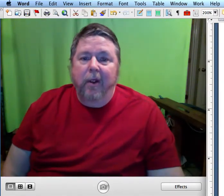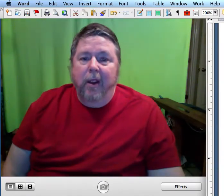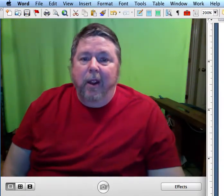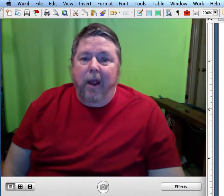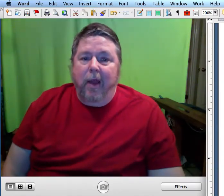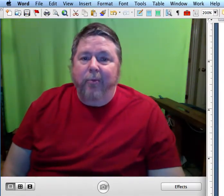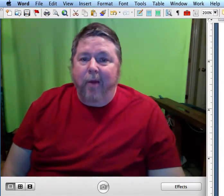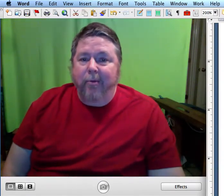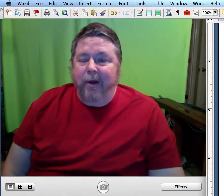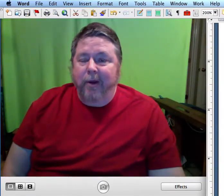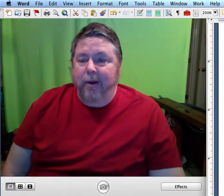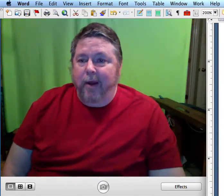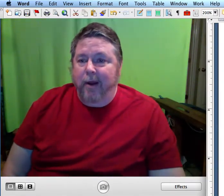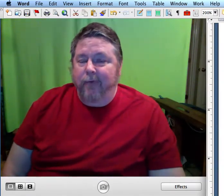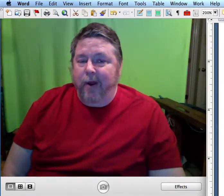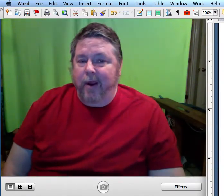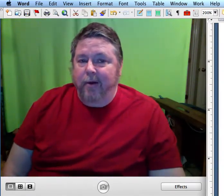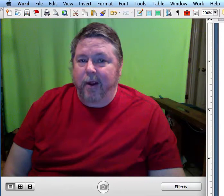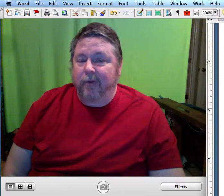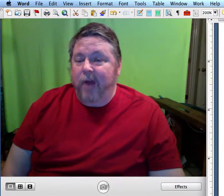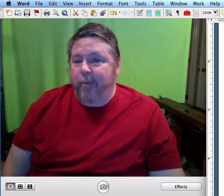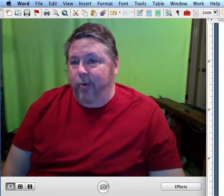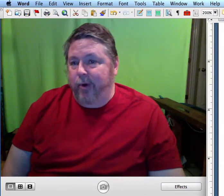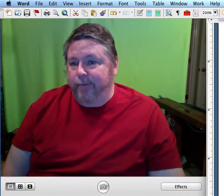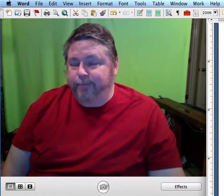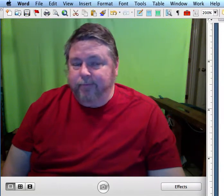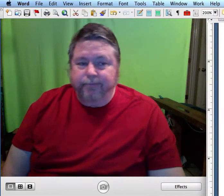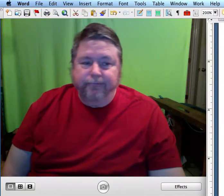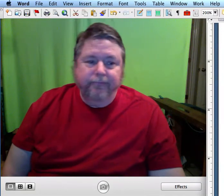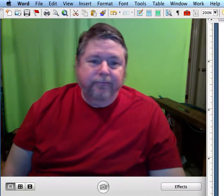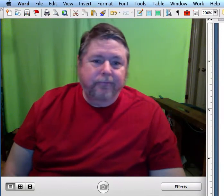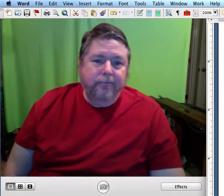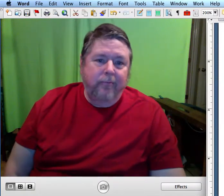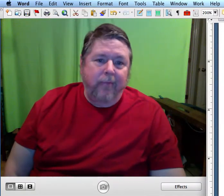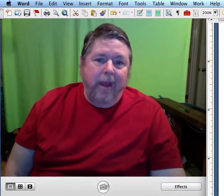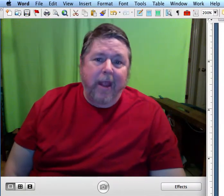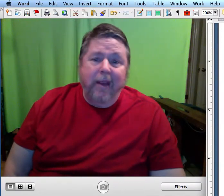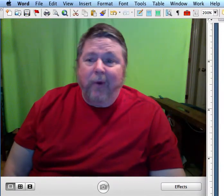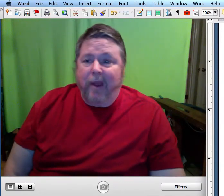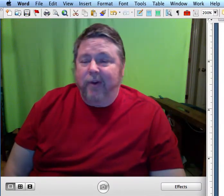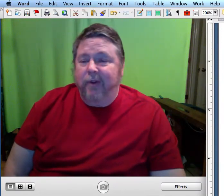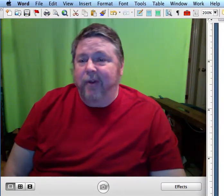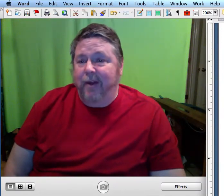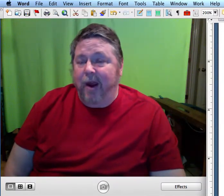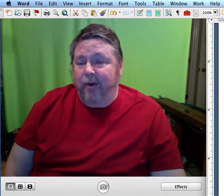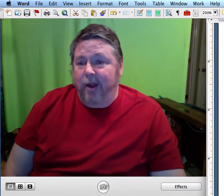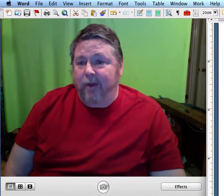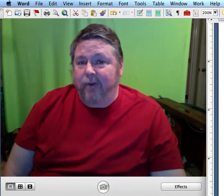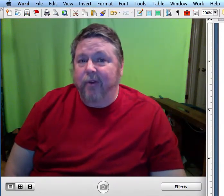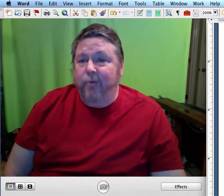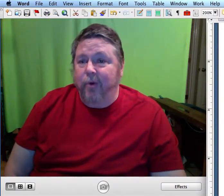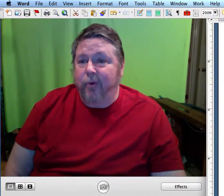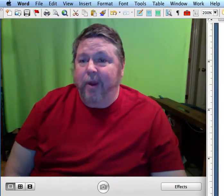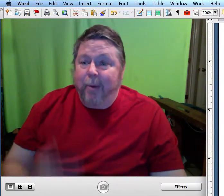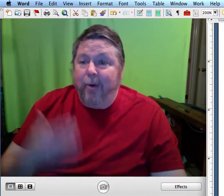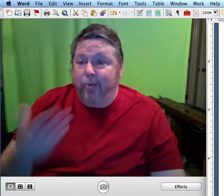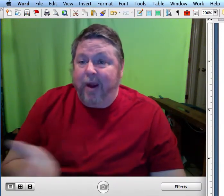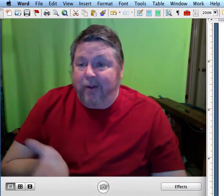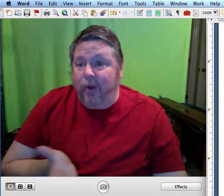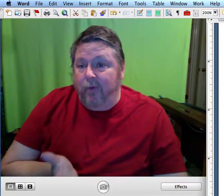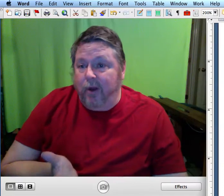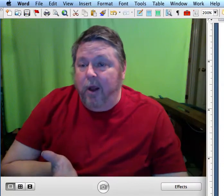text. I will probably identify a stopping point. I give you access to the entire text because it's worth you being